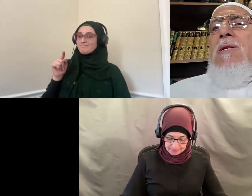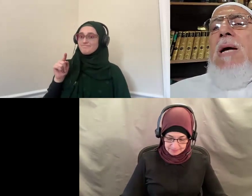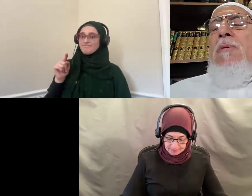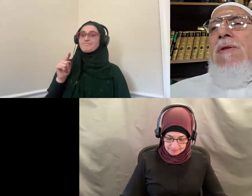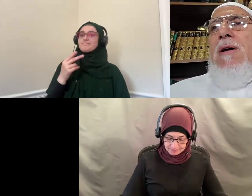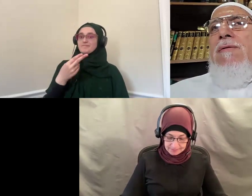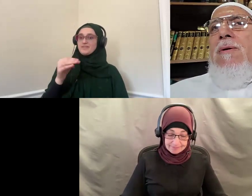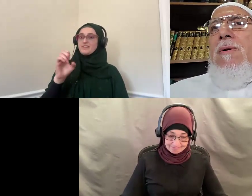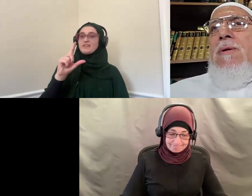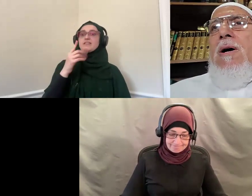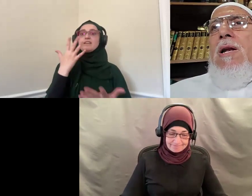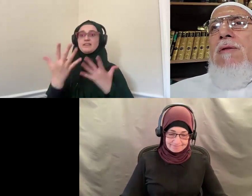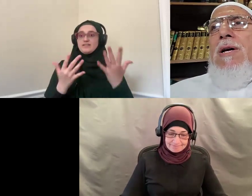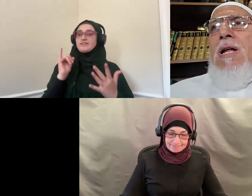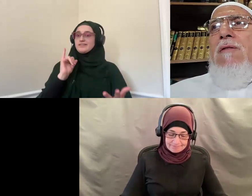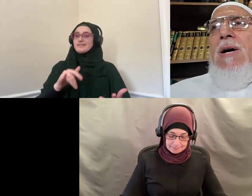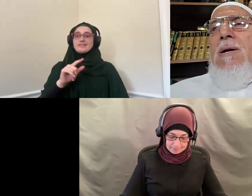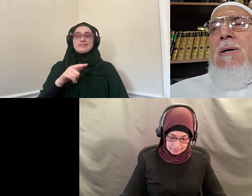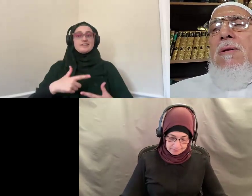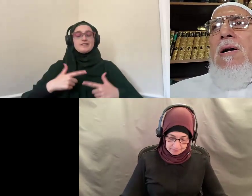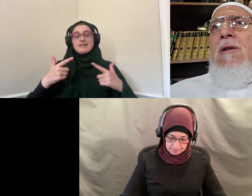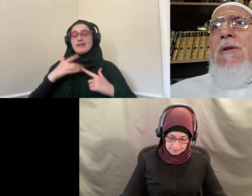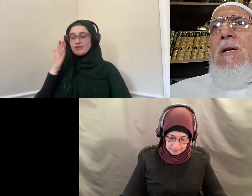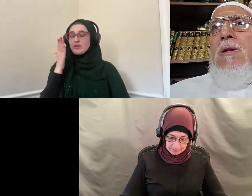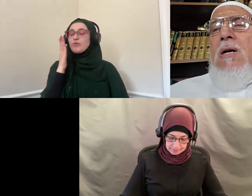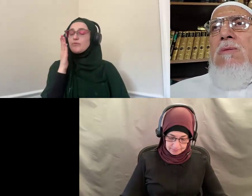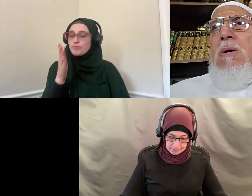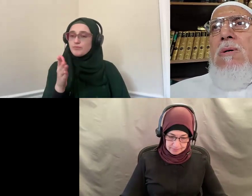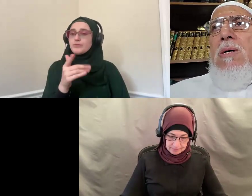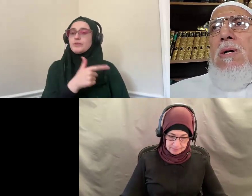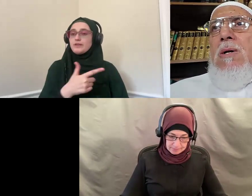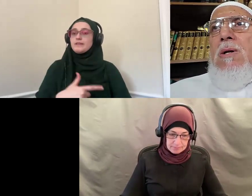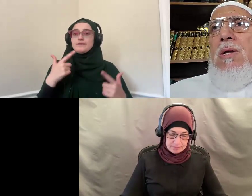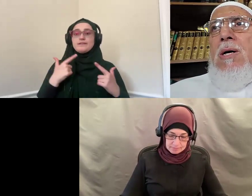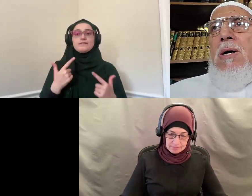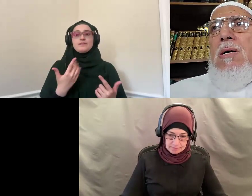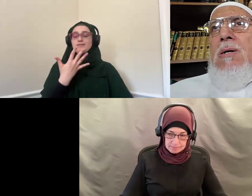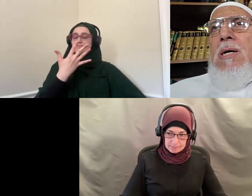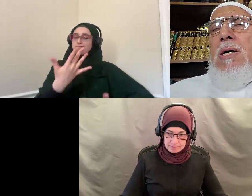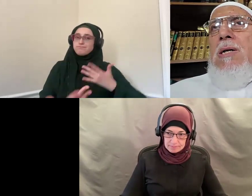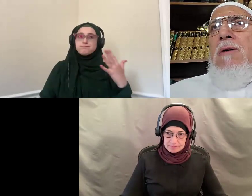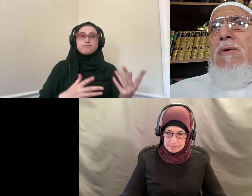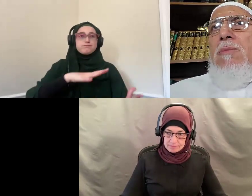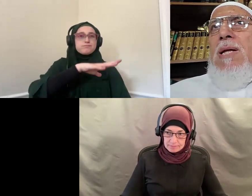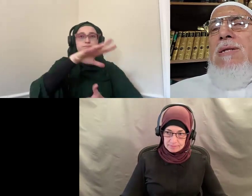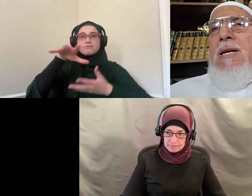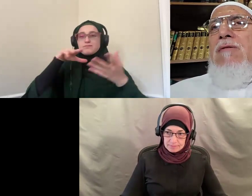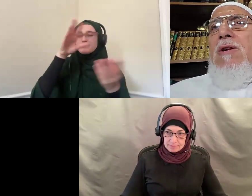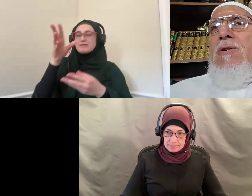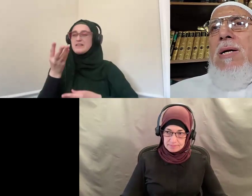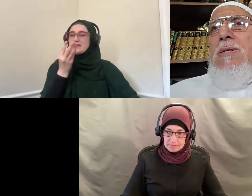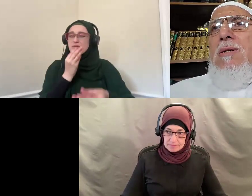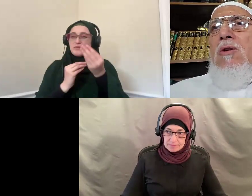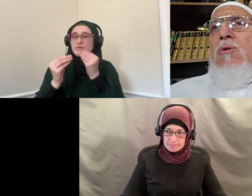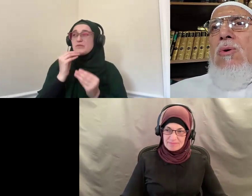live this type of life. They are living in hellfire. They are living in dark smoke. They are eating from that